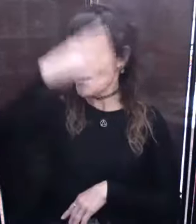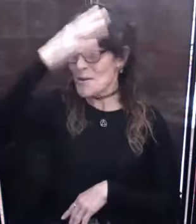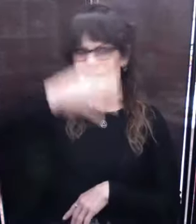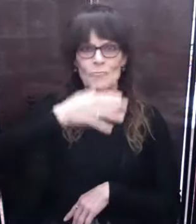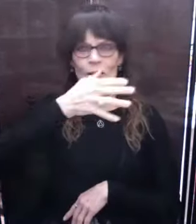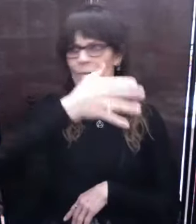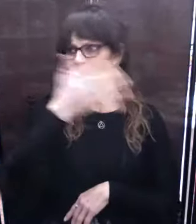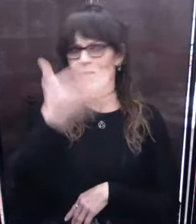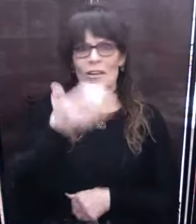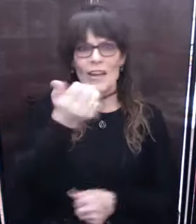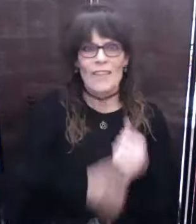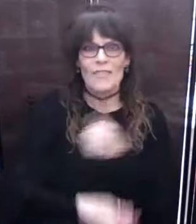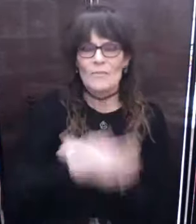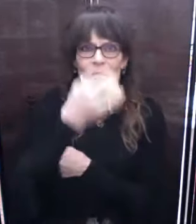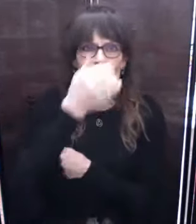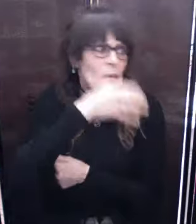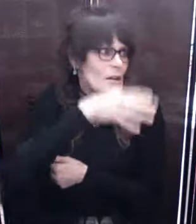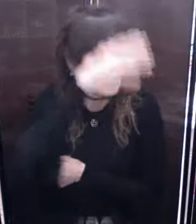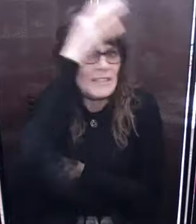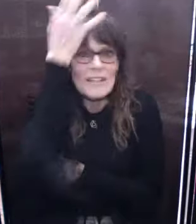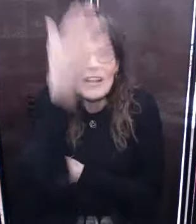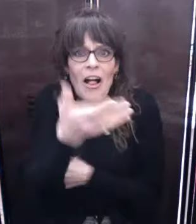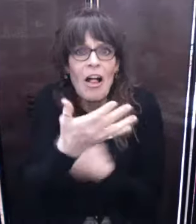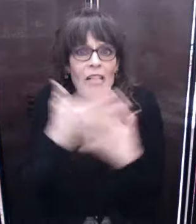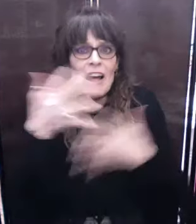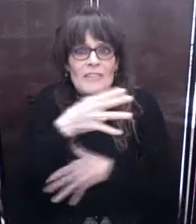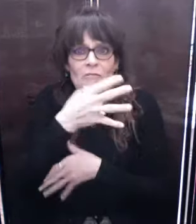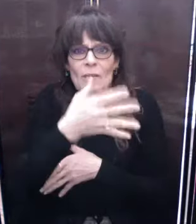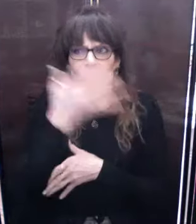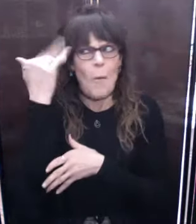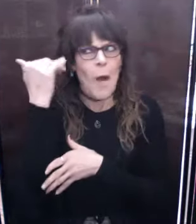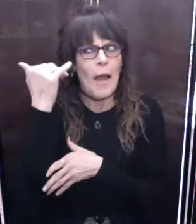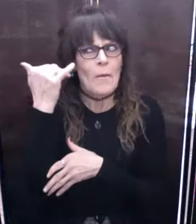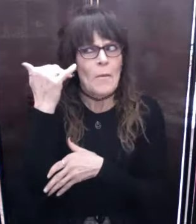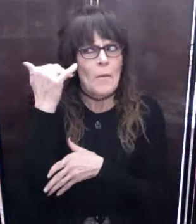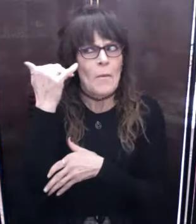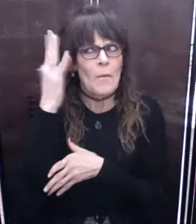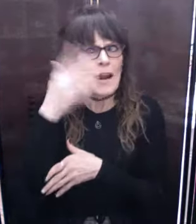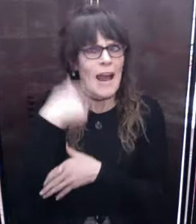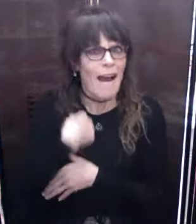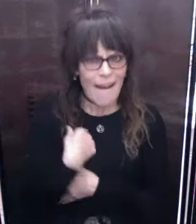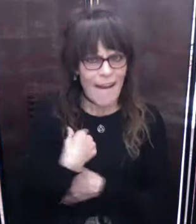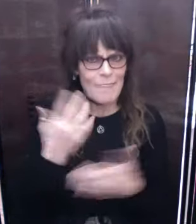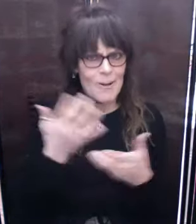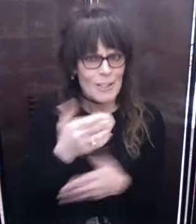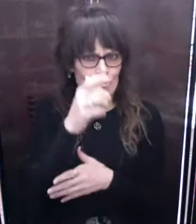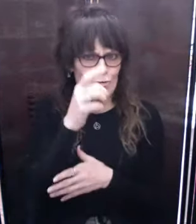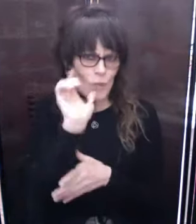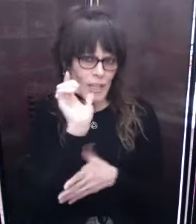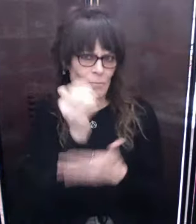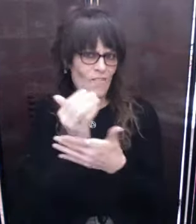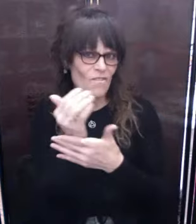Everybody's parents are going to be there, and lots of grandmas. And why would I? Why in the world would I want to do that? Go out on stage drunk in front of